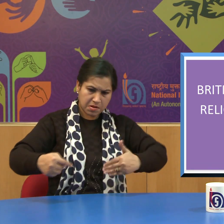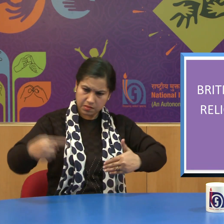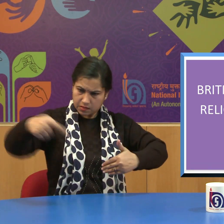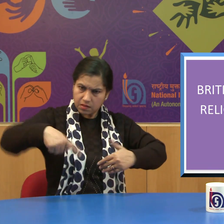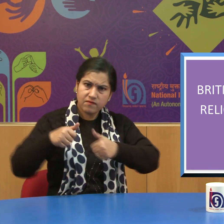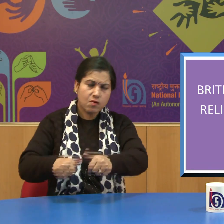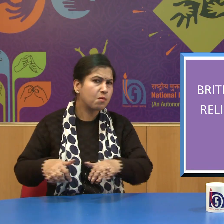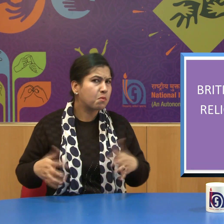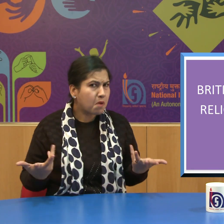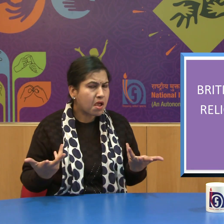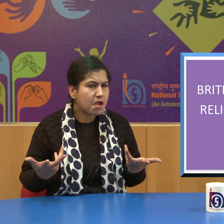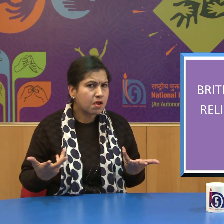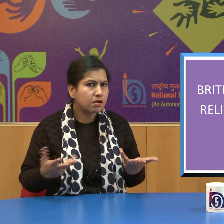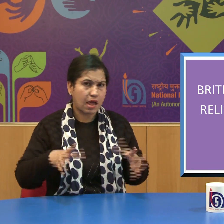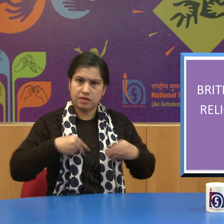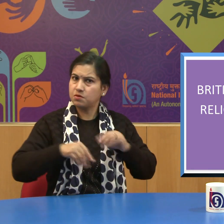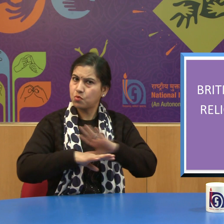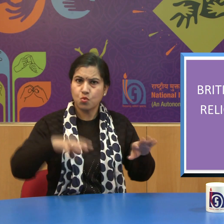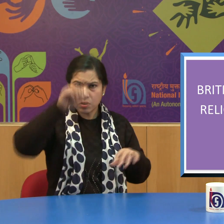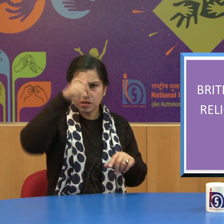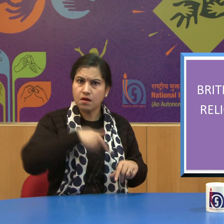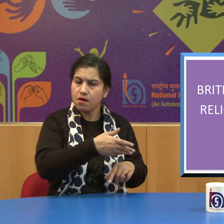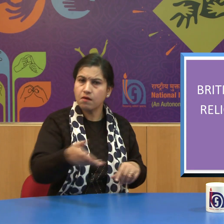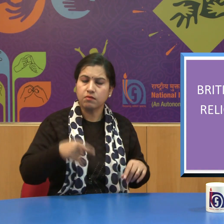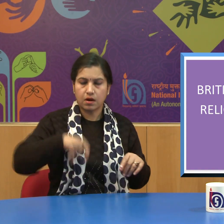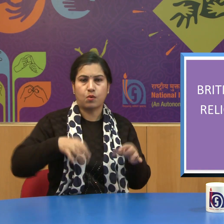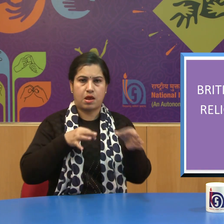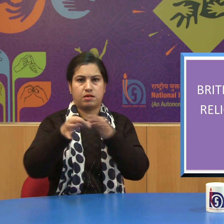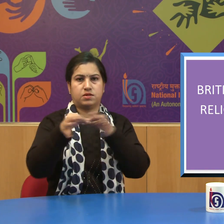Let us try to understand this with the help of few examples.